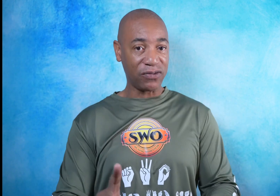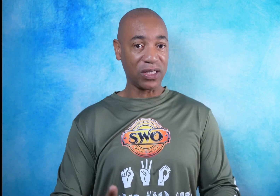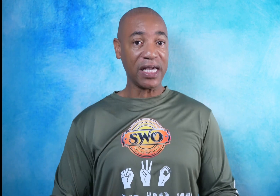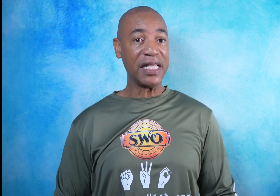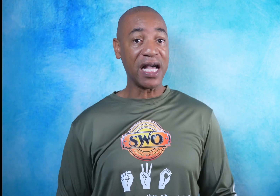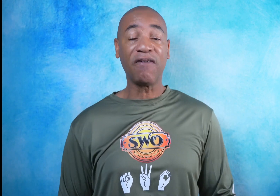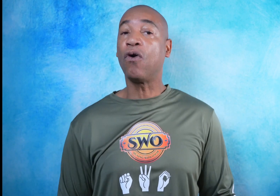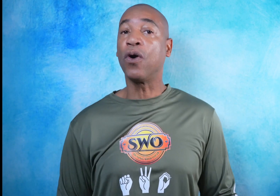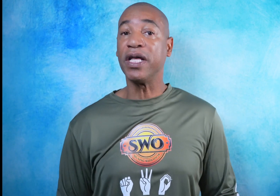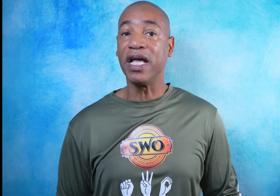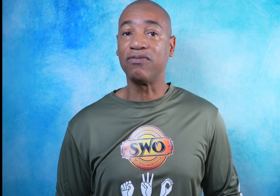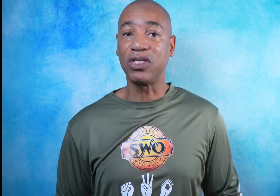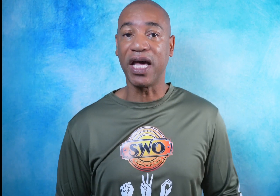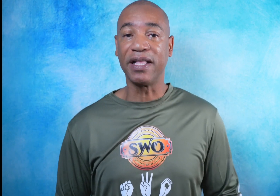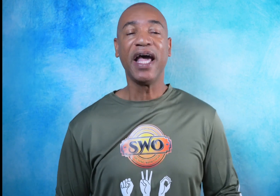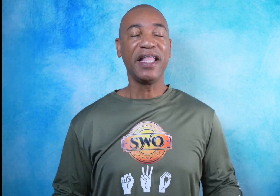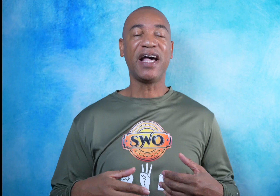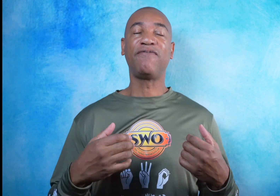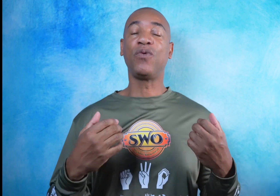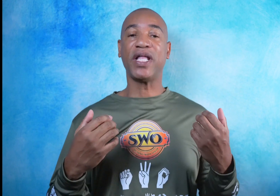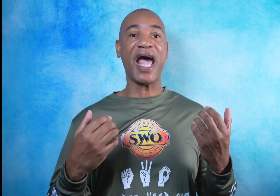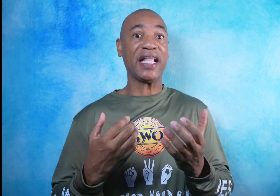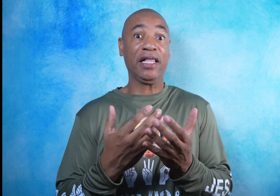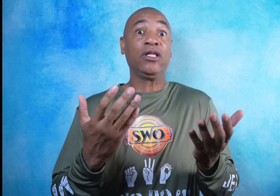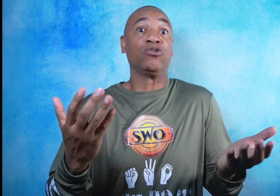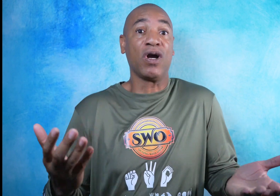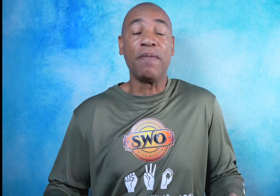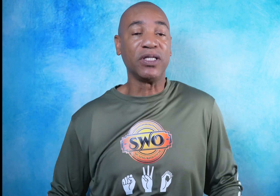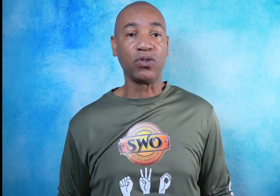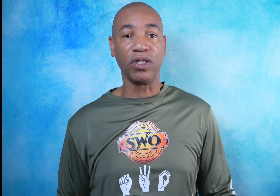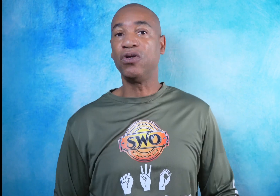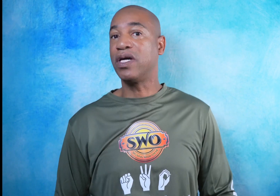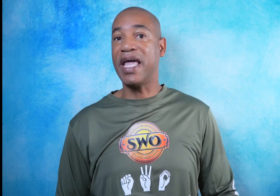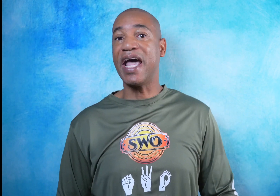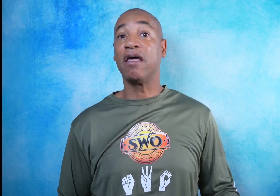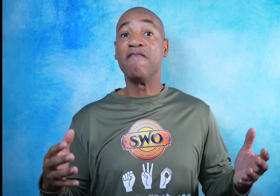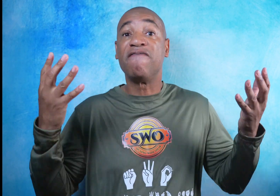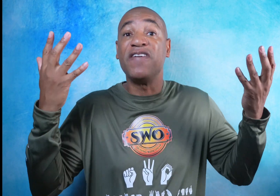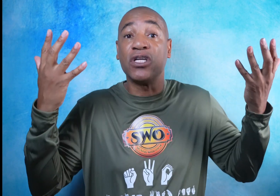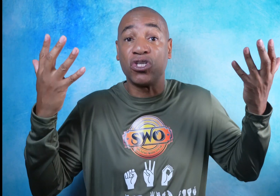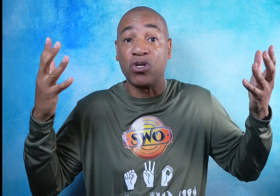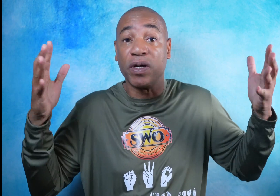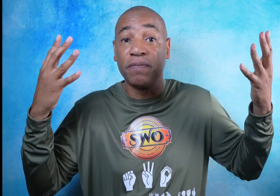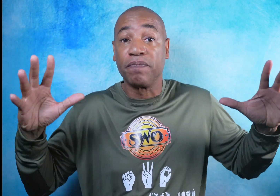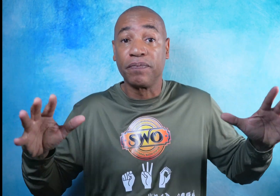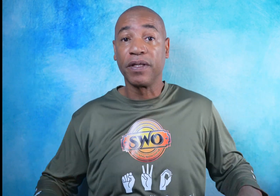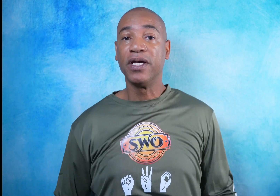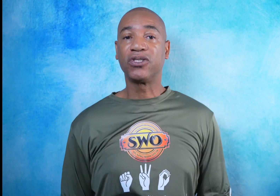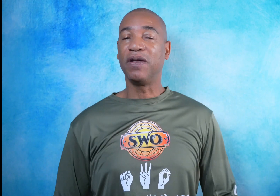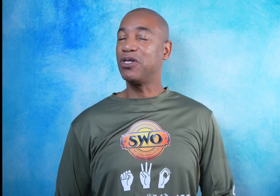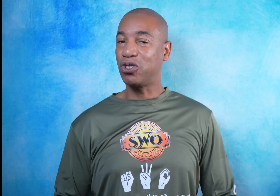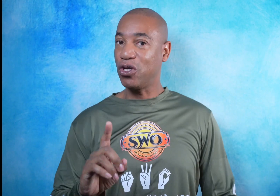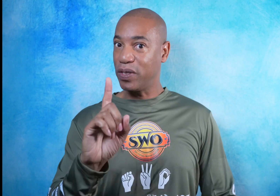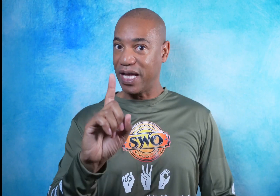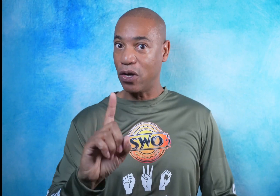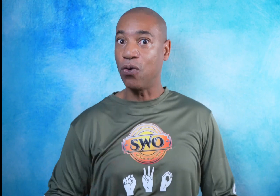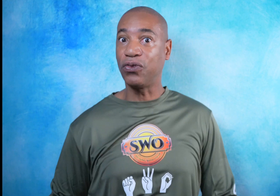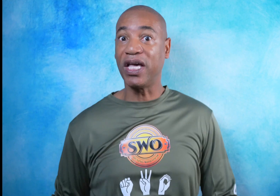Enough's enough or enough said. Now if you want to add a little drama to it, you can add finish to it. So let me show you what that whole thing